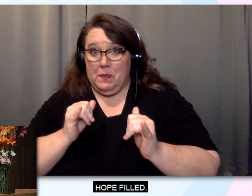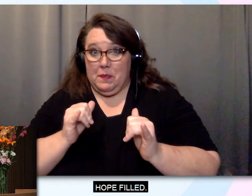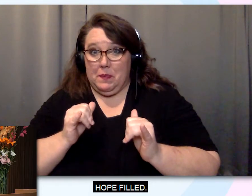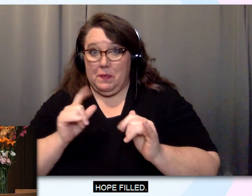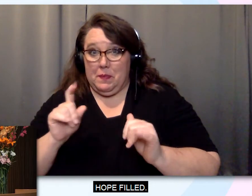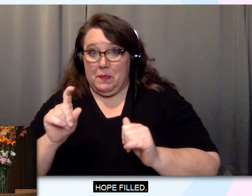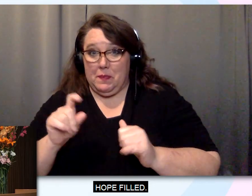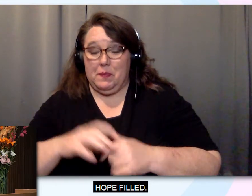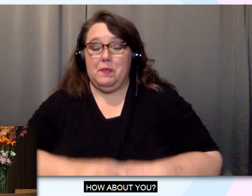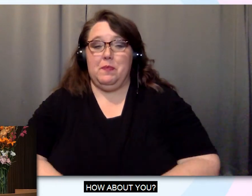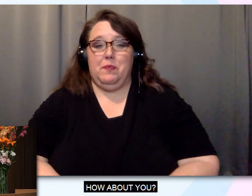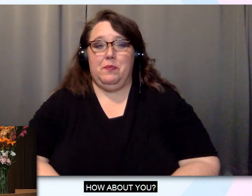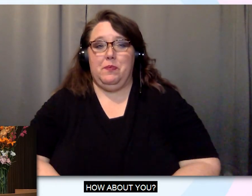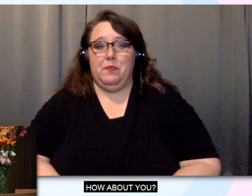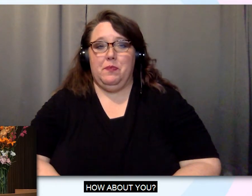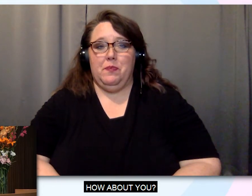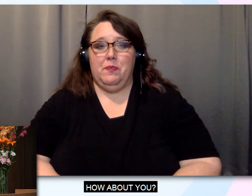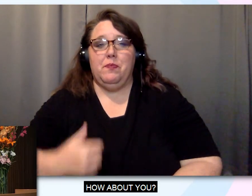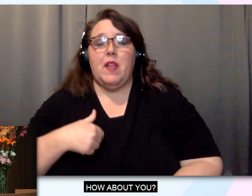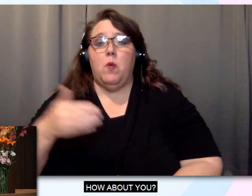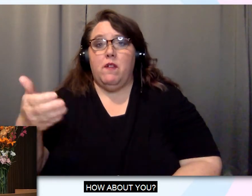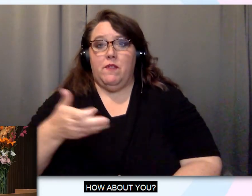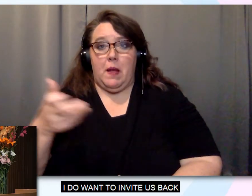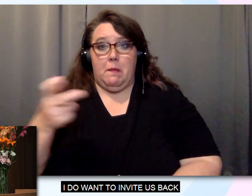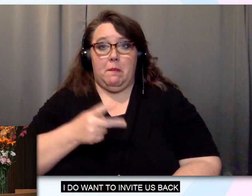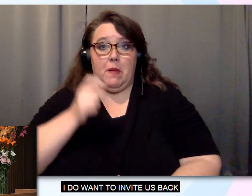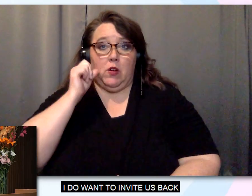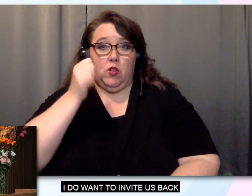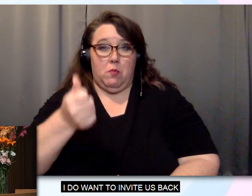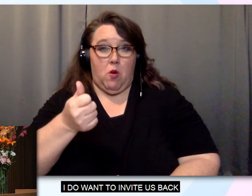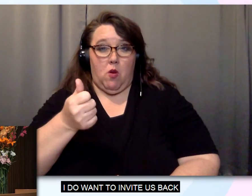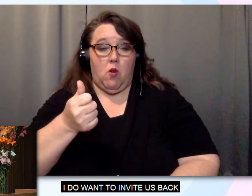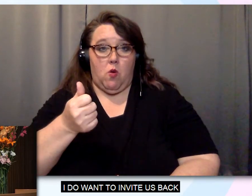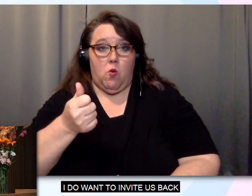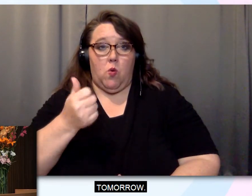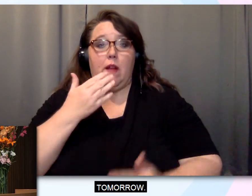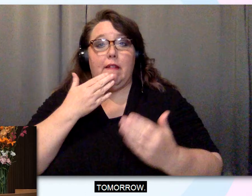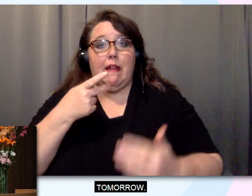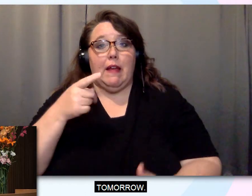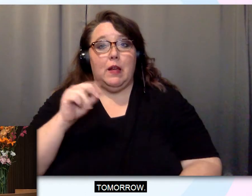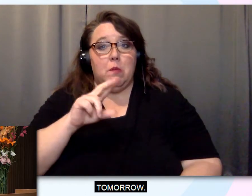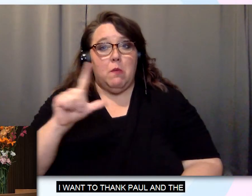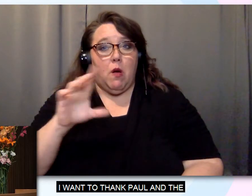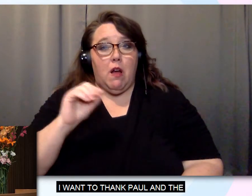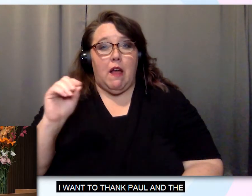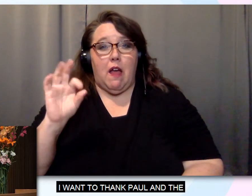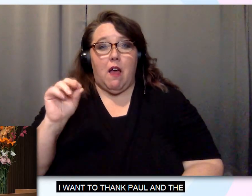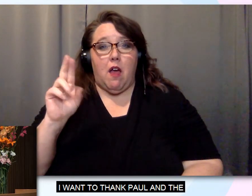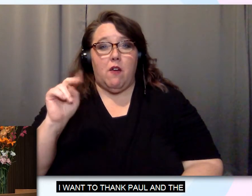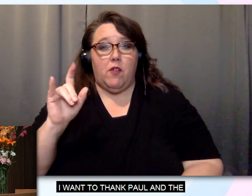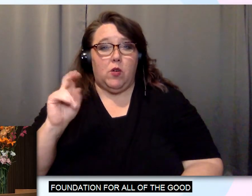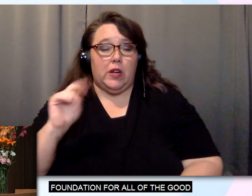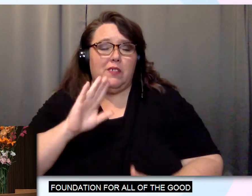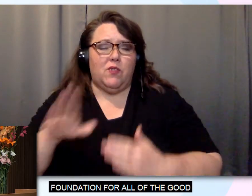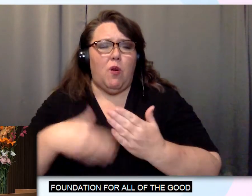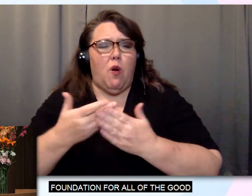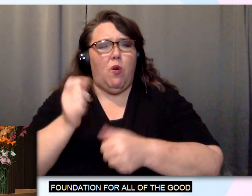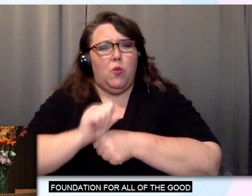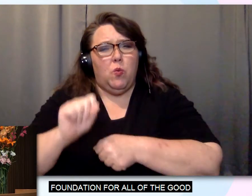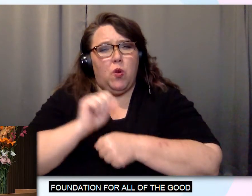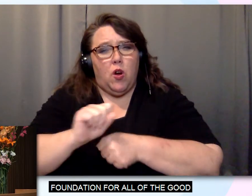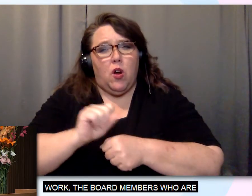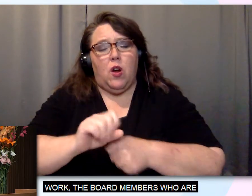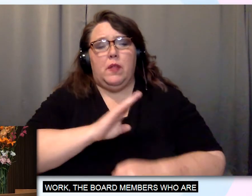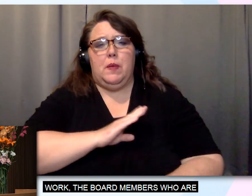you? I do want to invite us back tomorrow on the Thank Paul and the Foundation for all